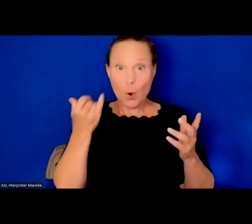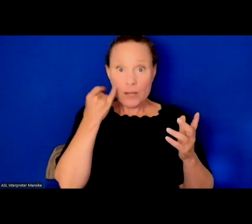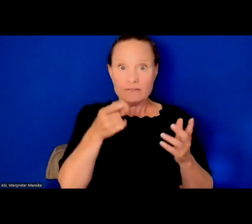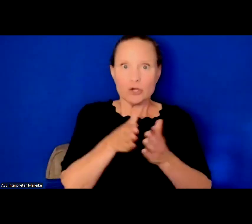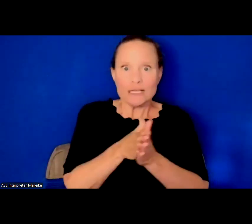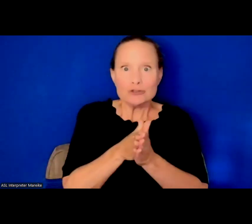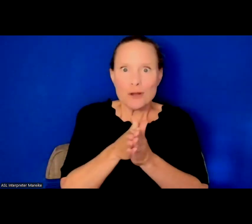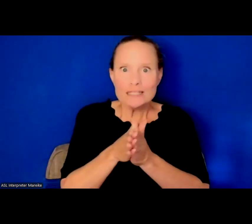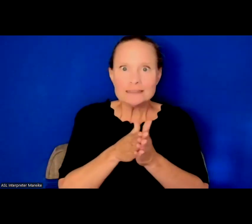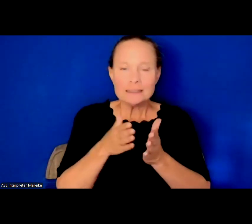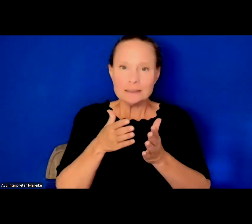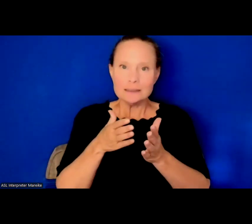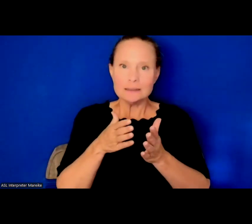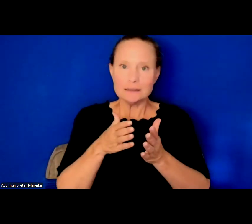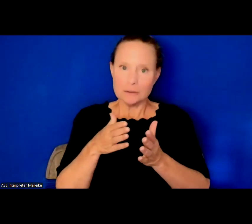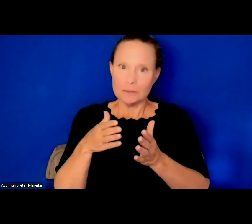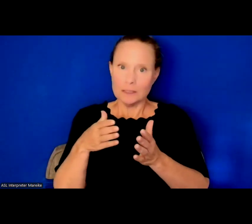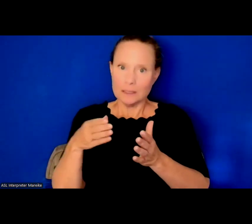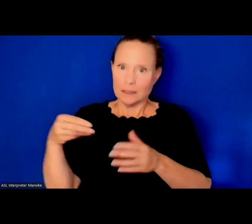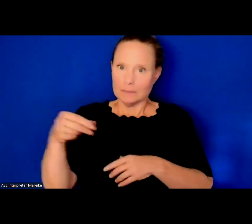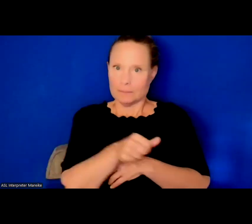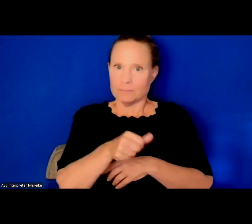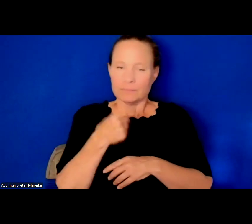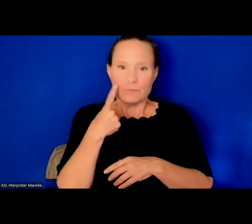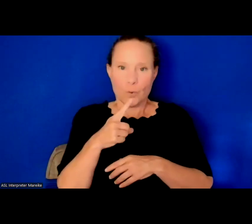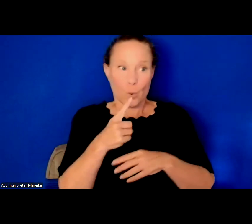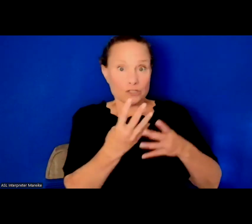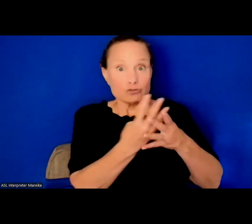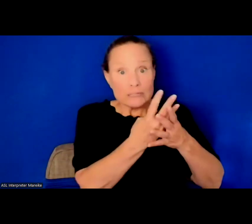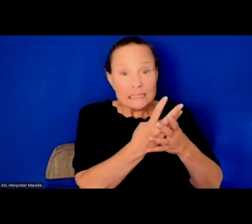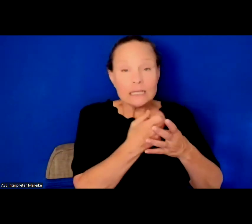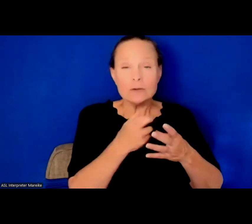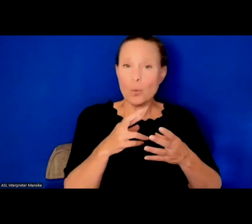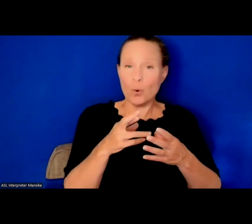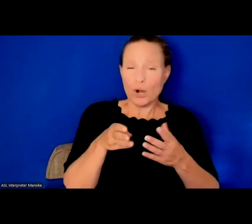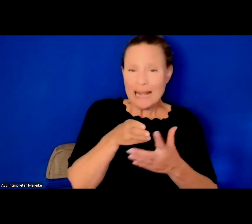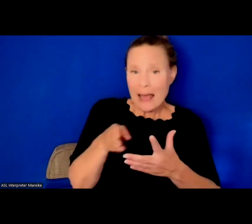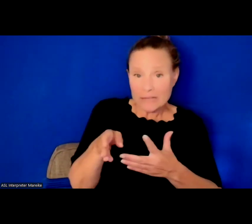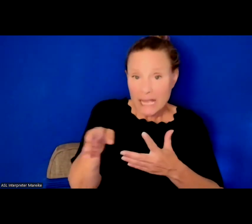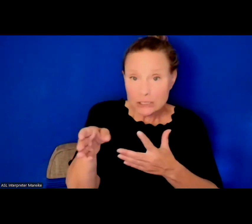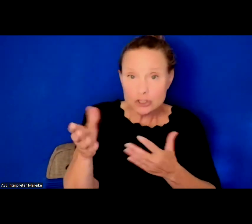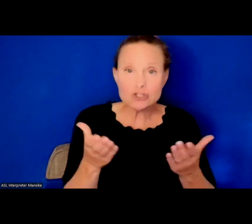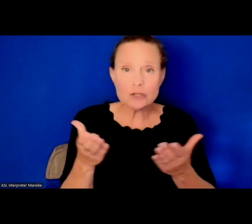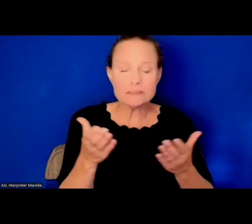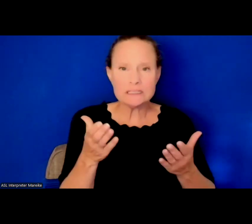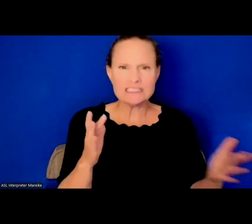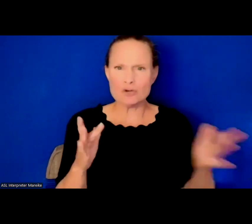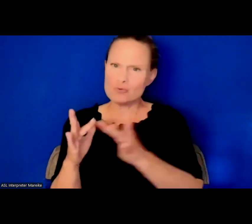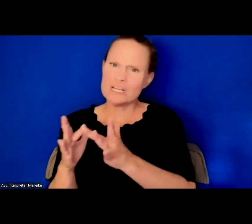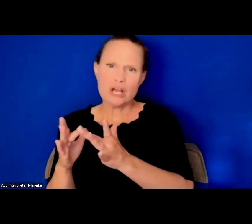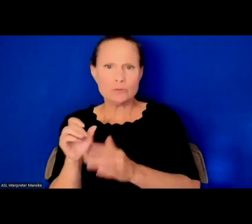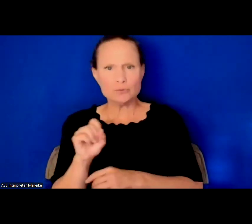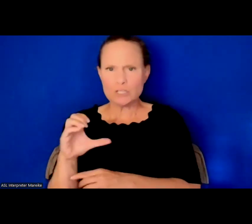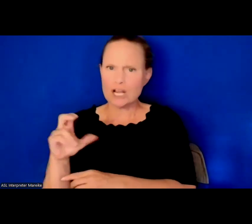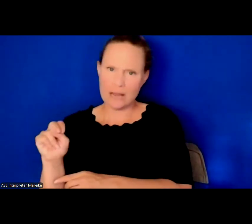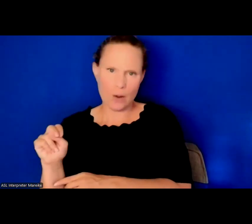interested in being reimbursed for screening or navigation, reach out to Social Care Network and